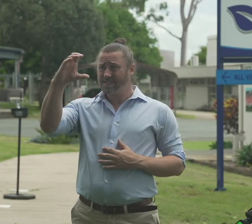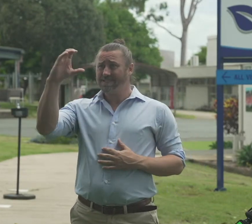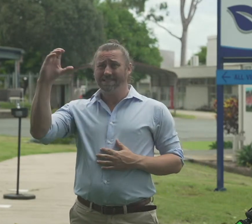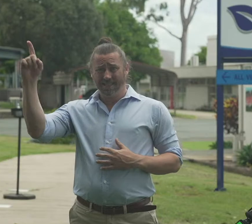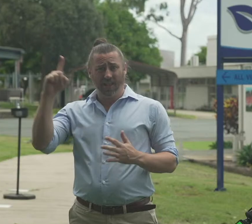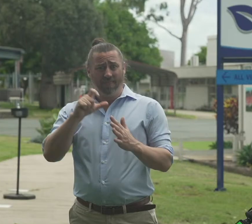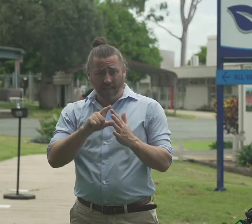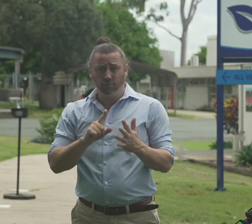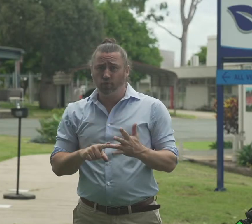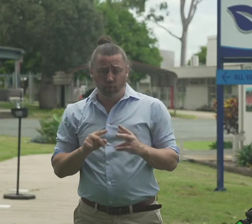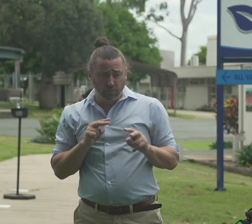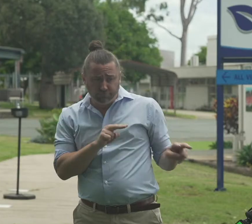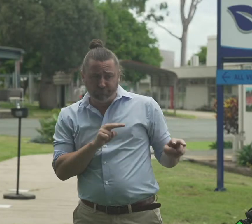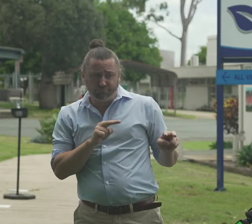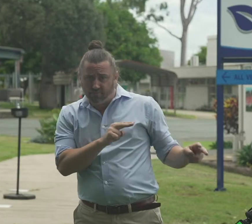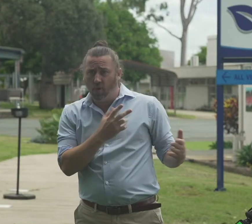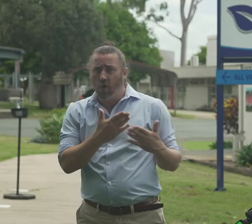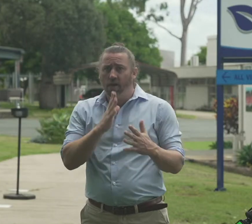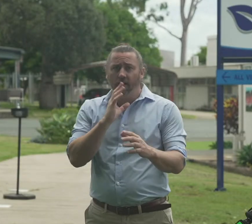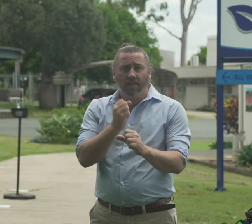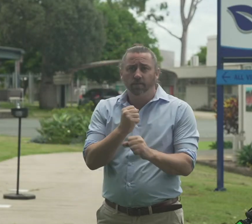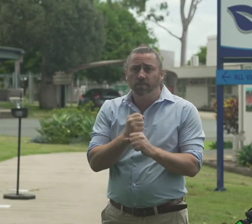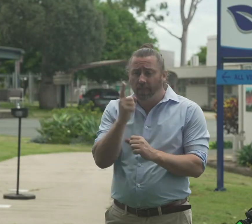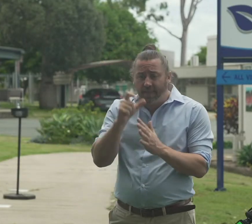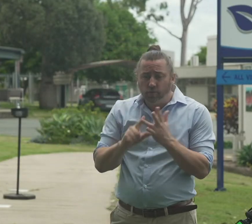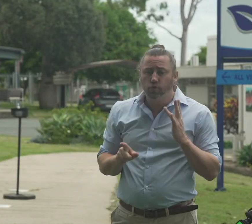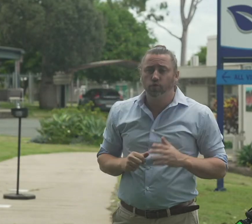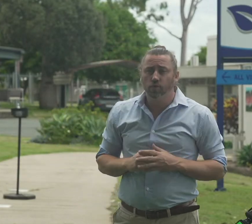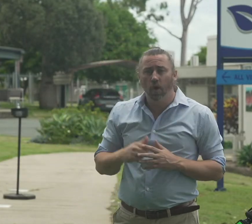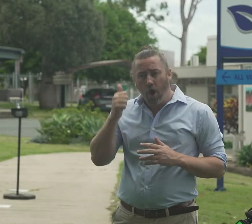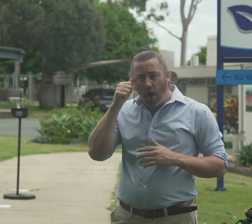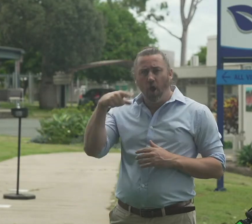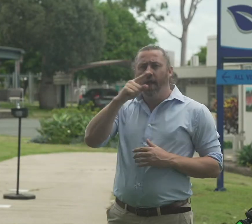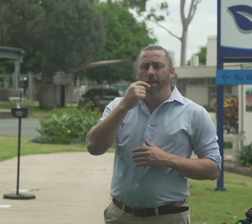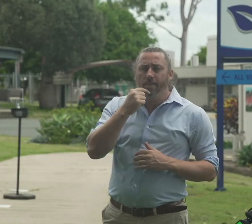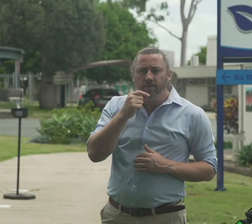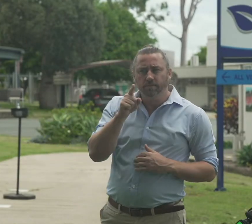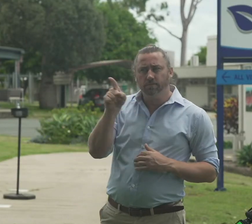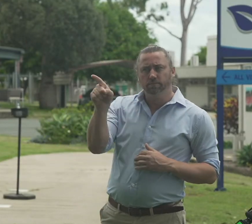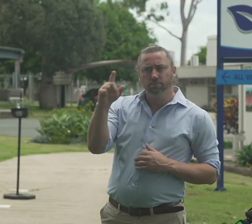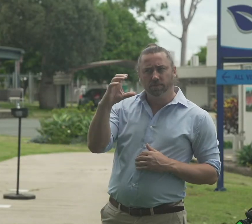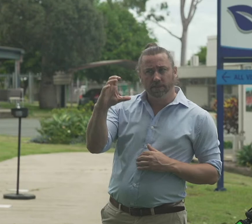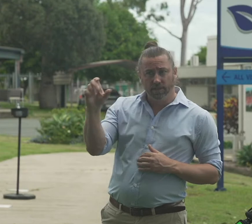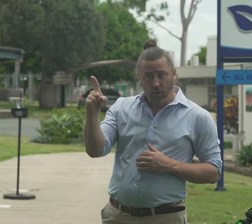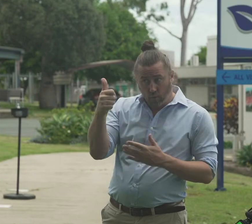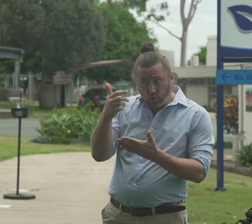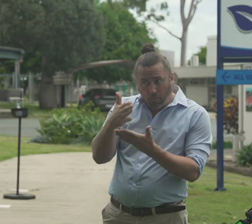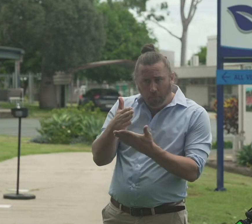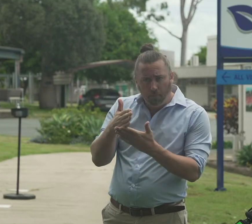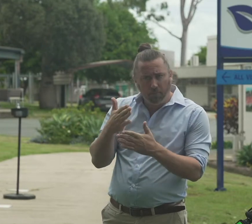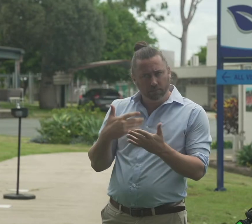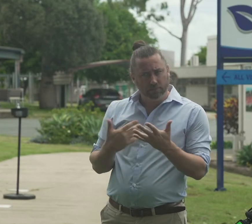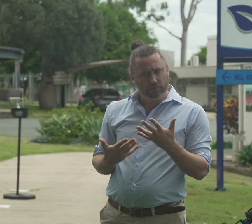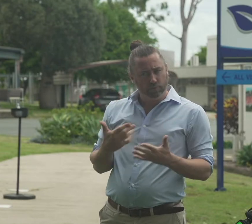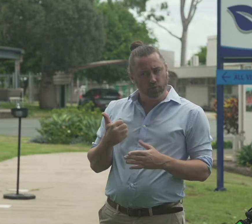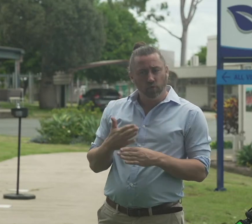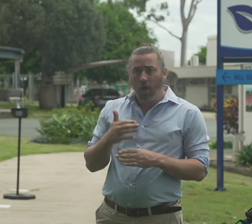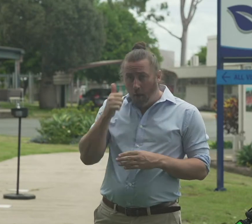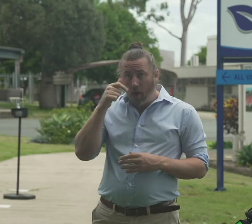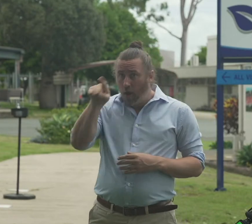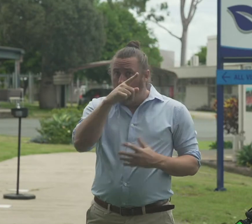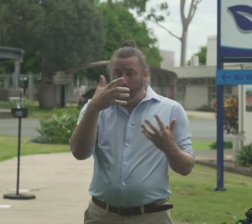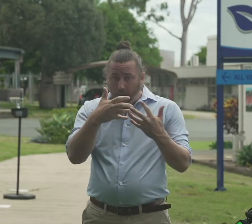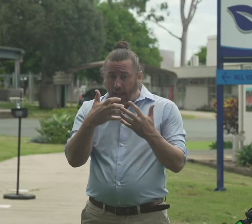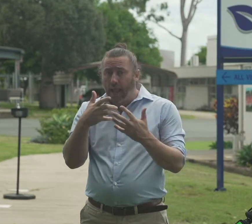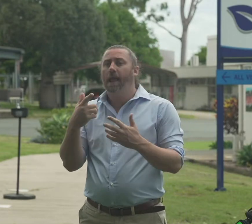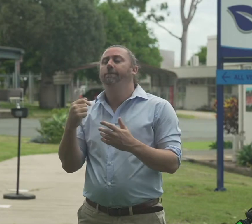many cases, the Triple C. Now, I understand there have been questions about the Triple C, and they are legitimate, and that has been looked at